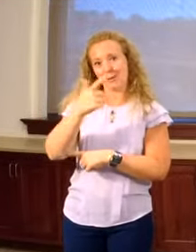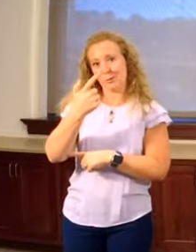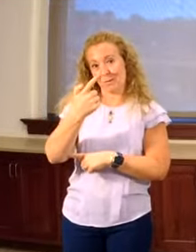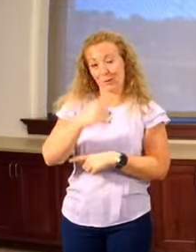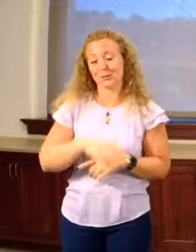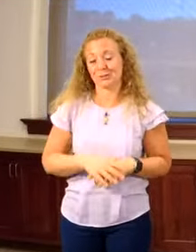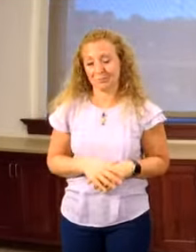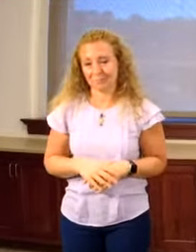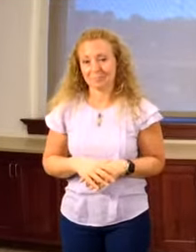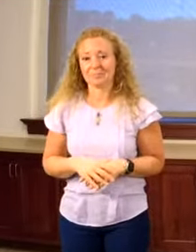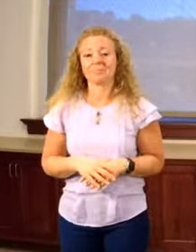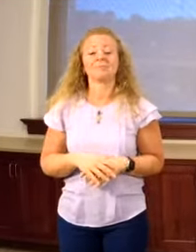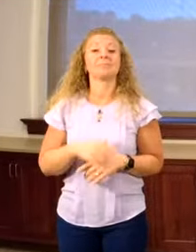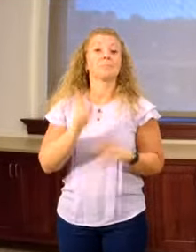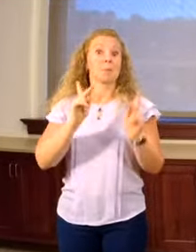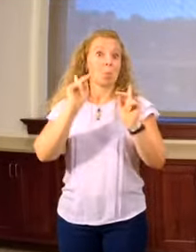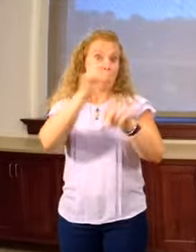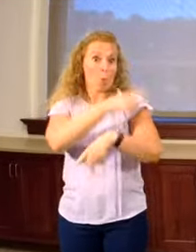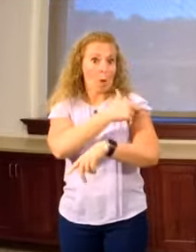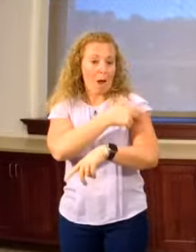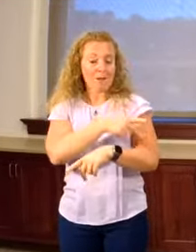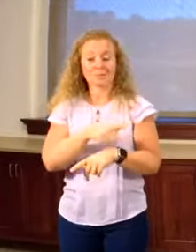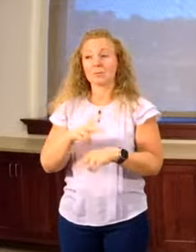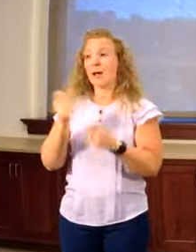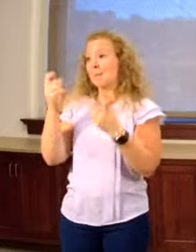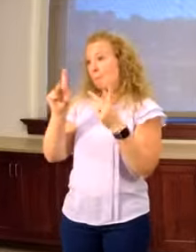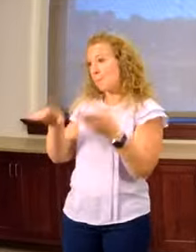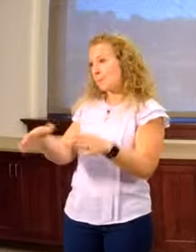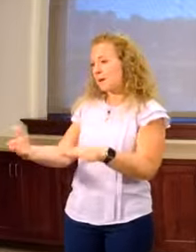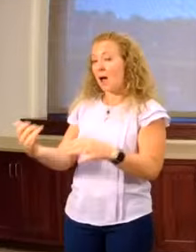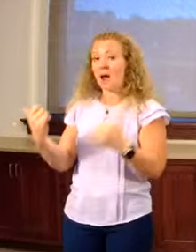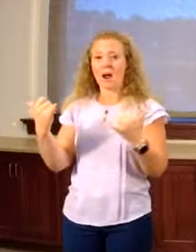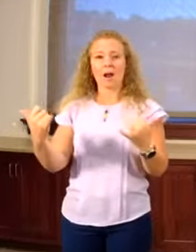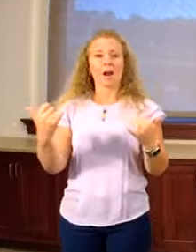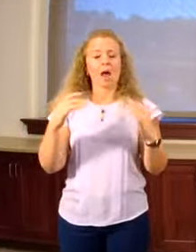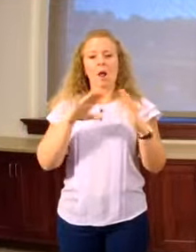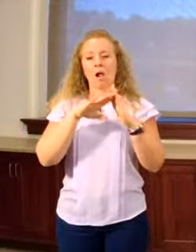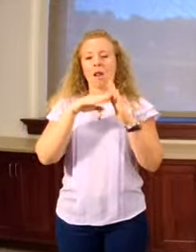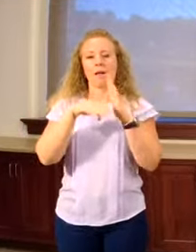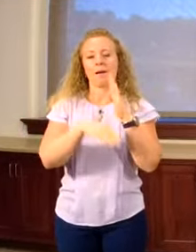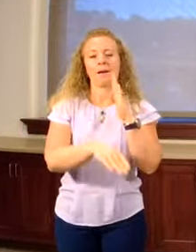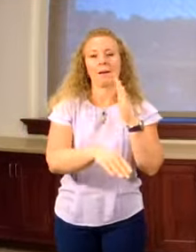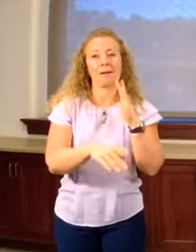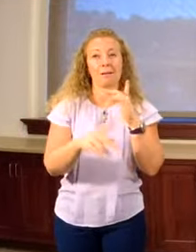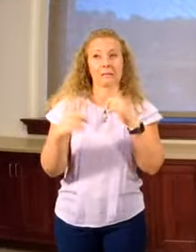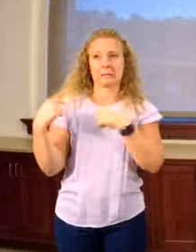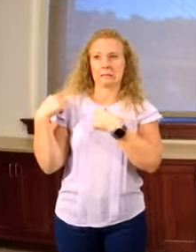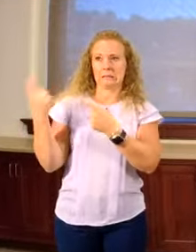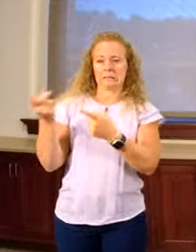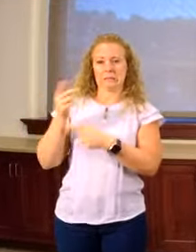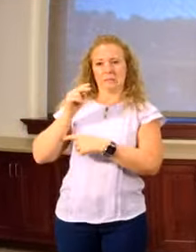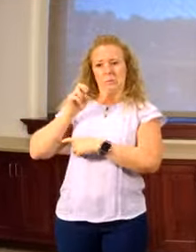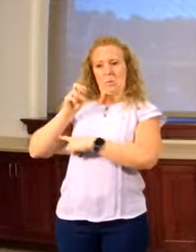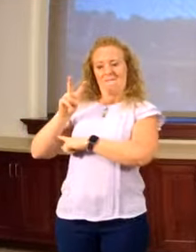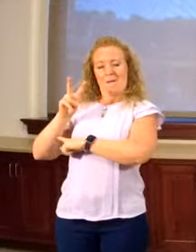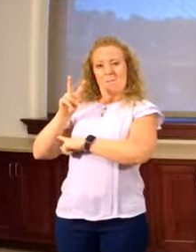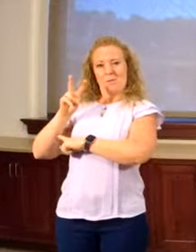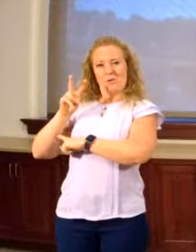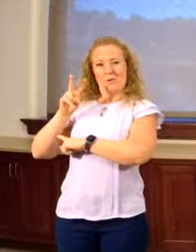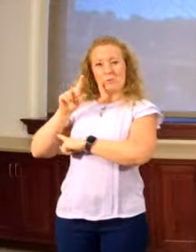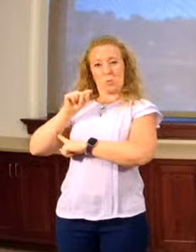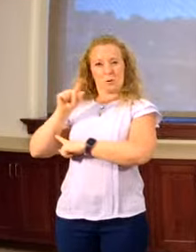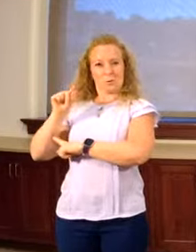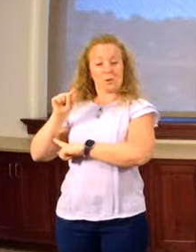21st. Hospitalizations and deaths are also at levels we've not seen since late October or early November of 2020,